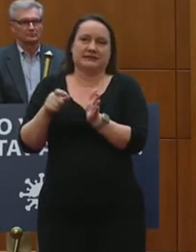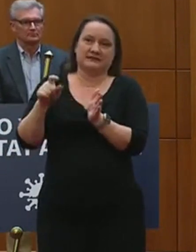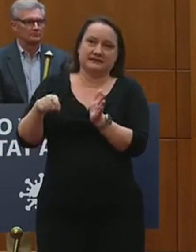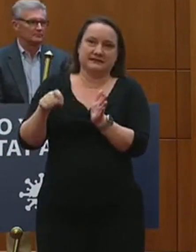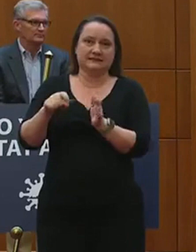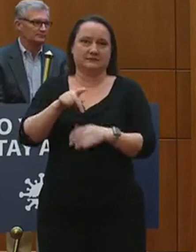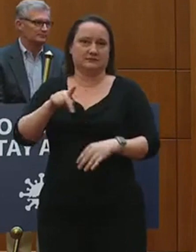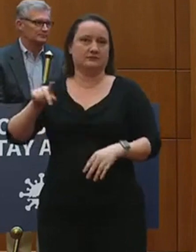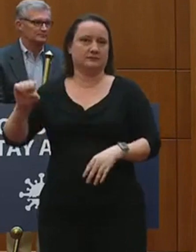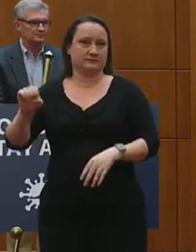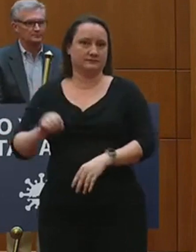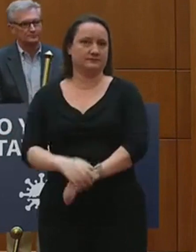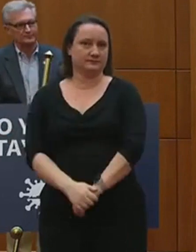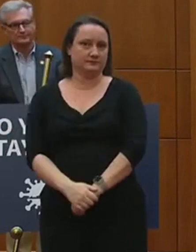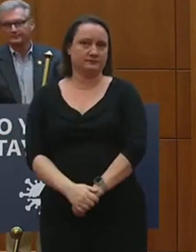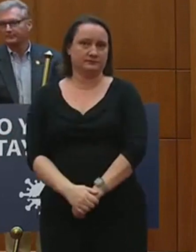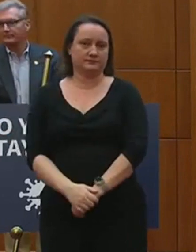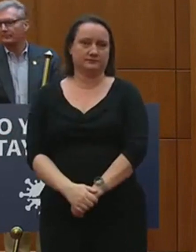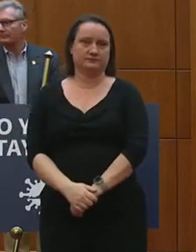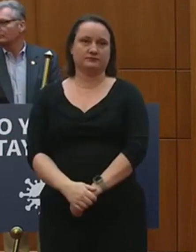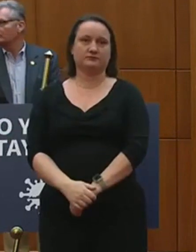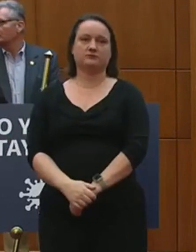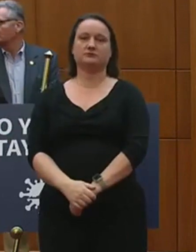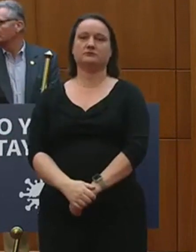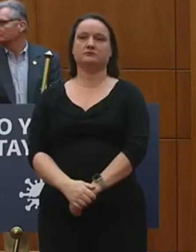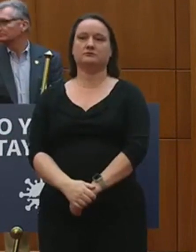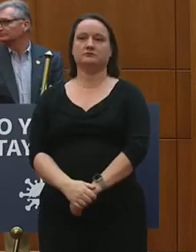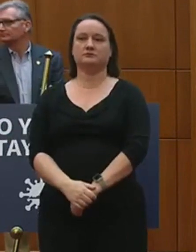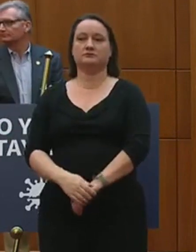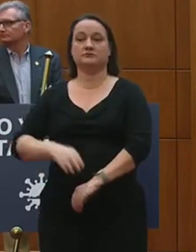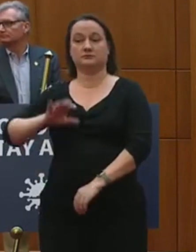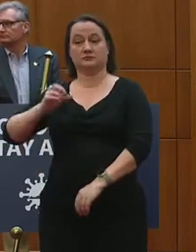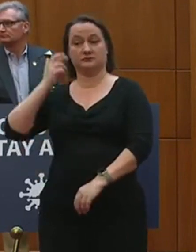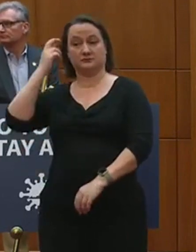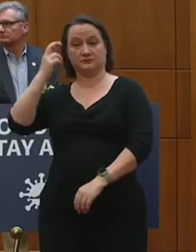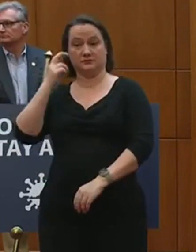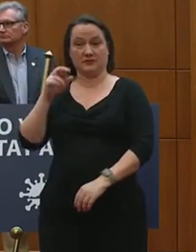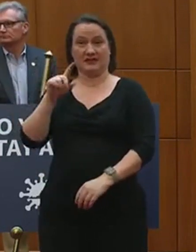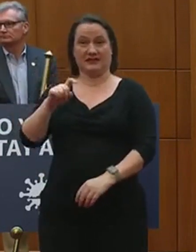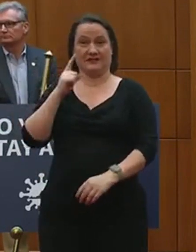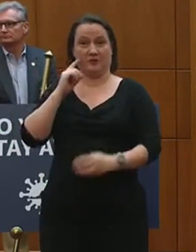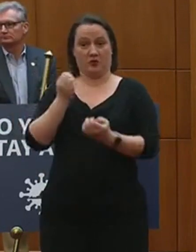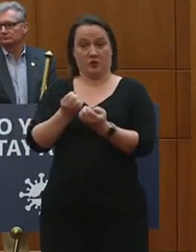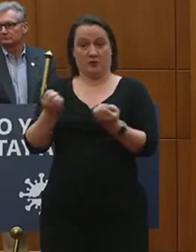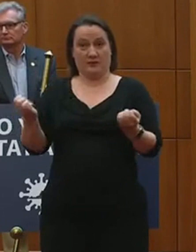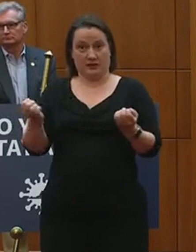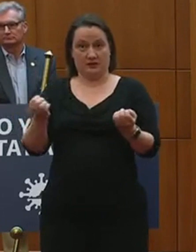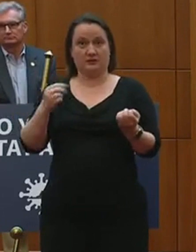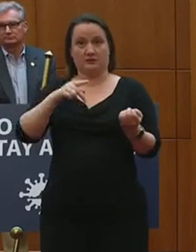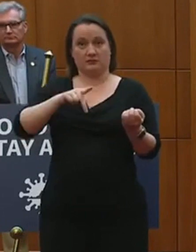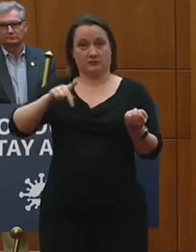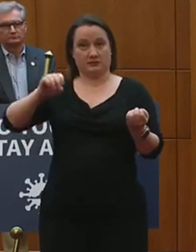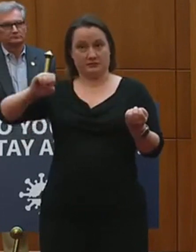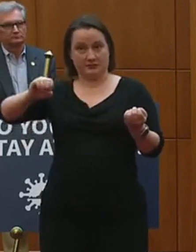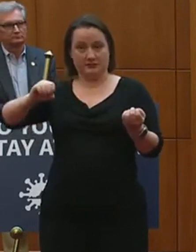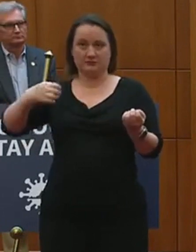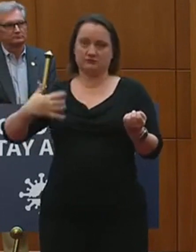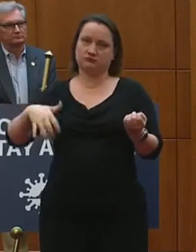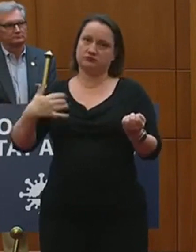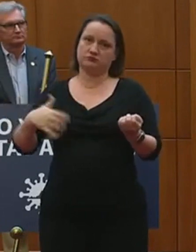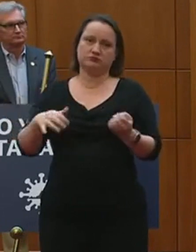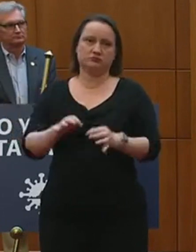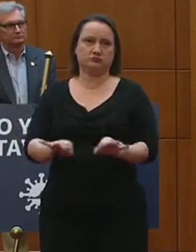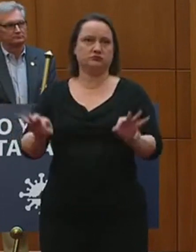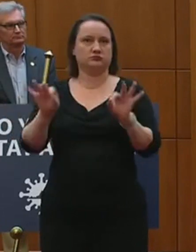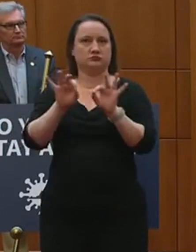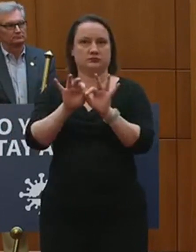need PPE. So that is why the need for equipment for PPE is just so